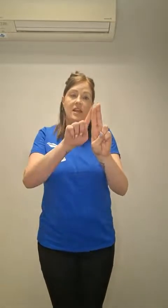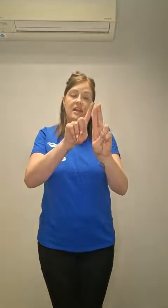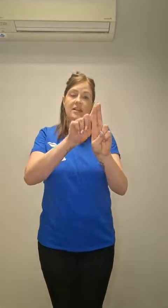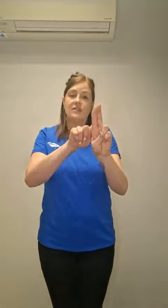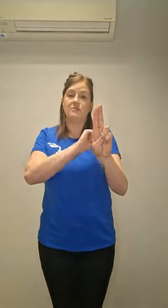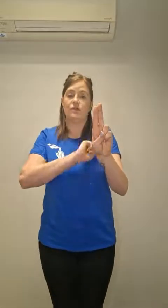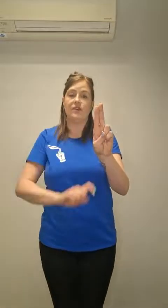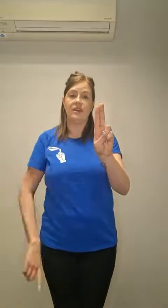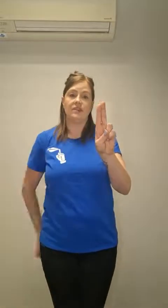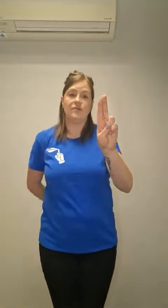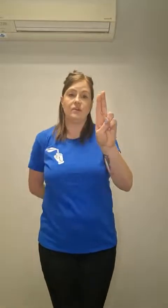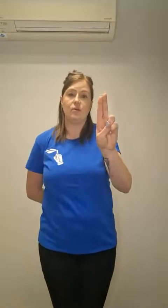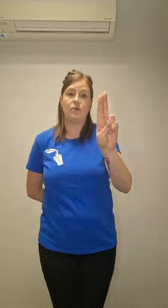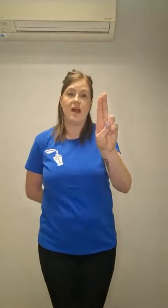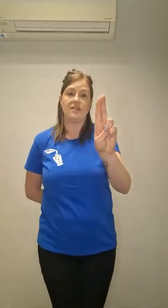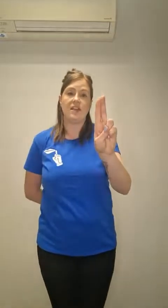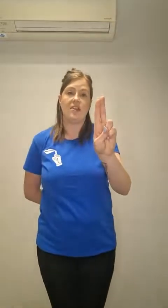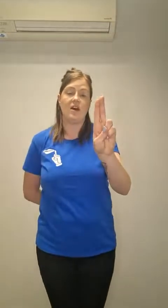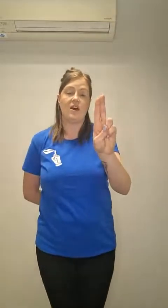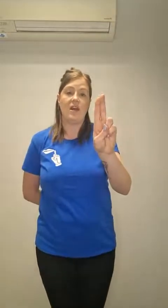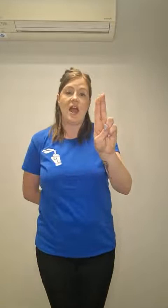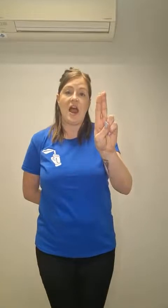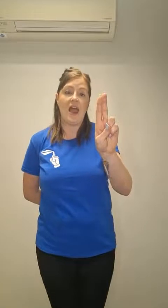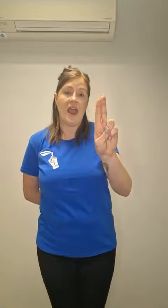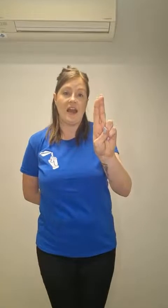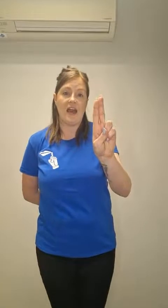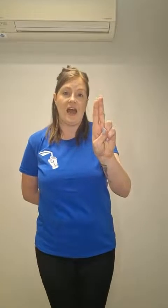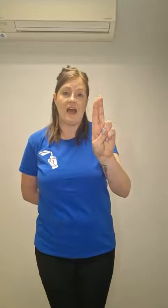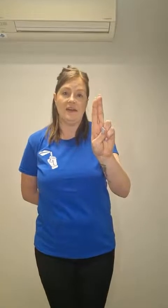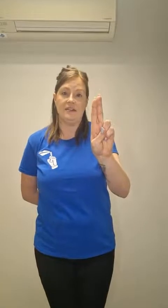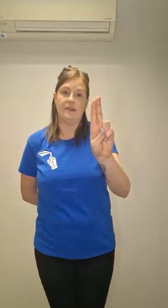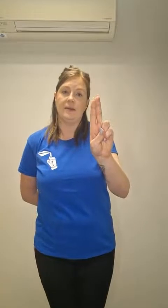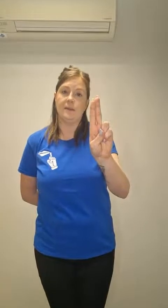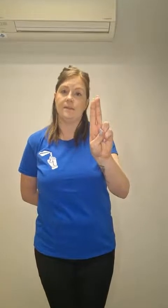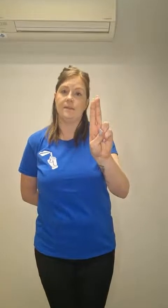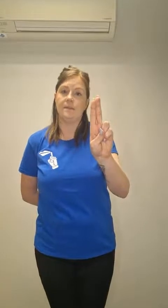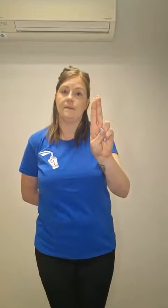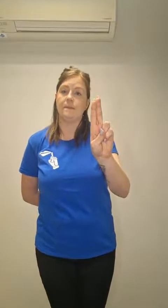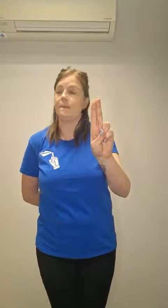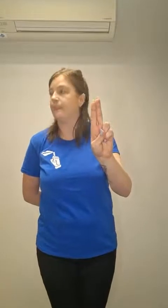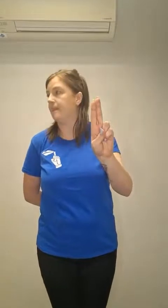index and middle fingers visible, and together, an N hand.